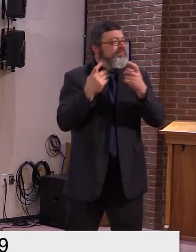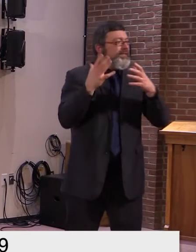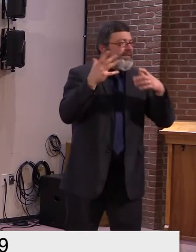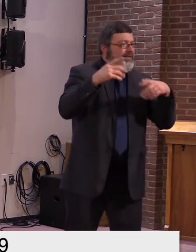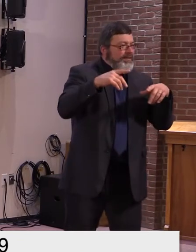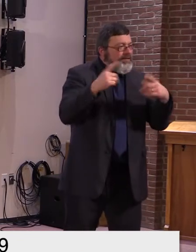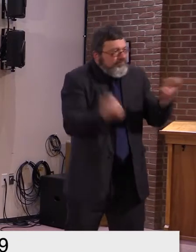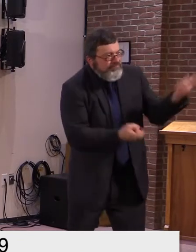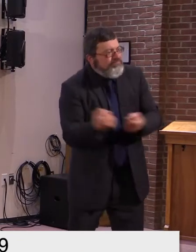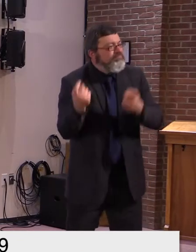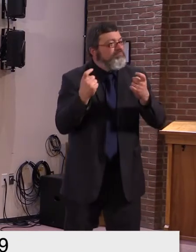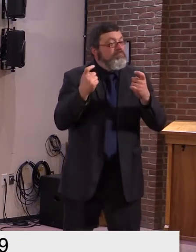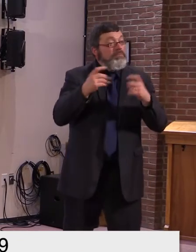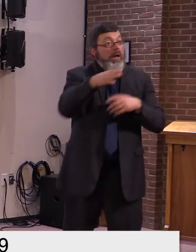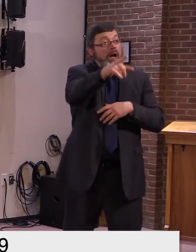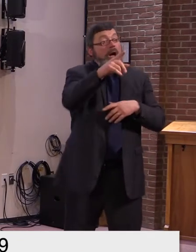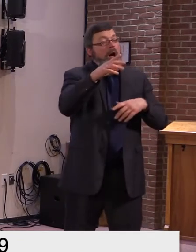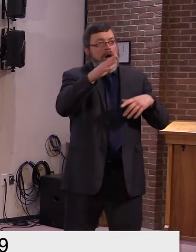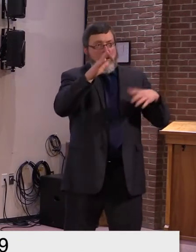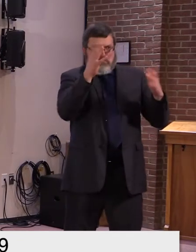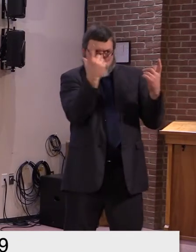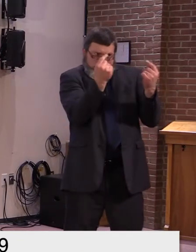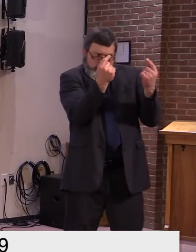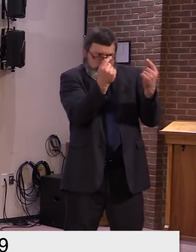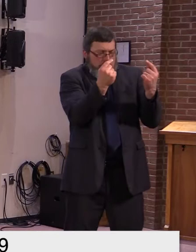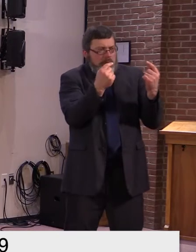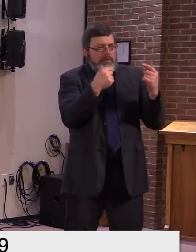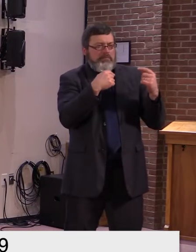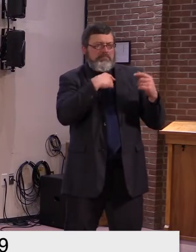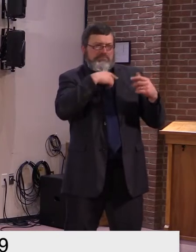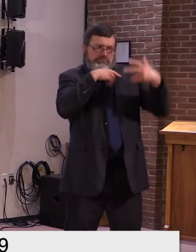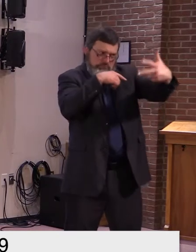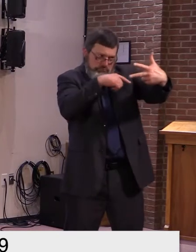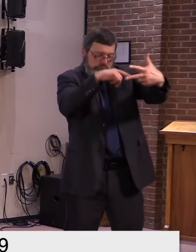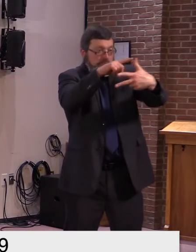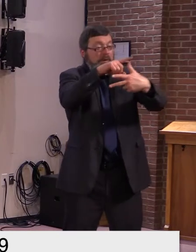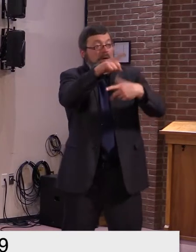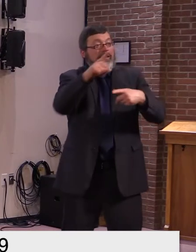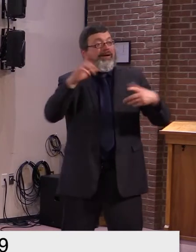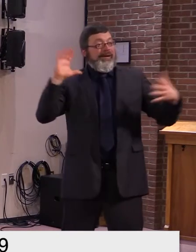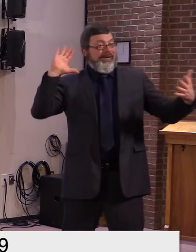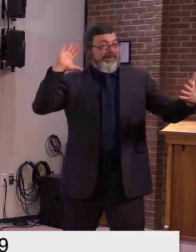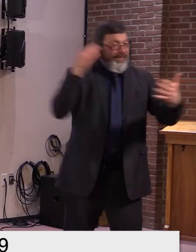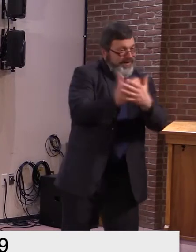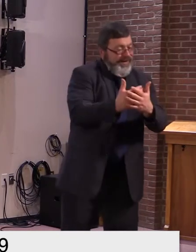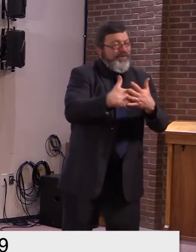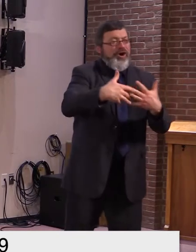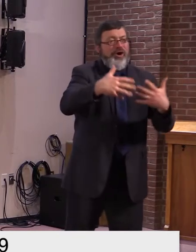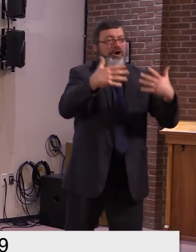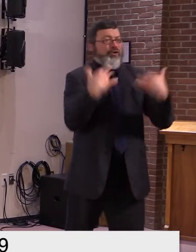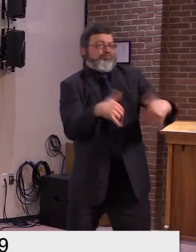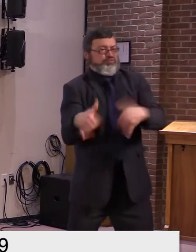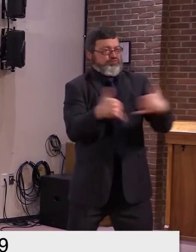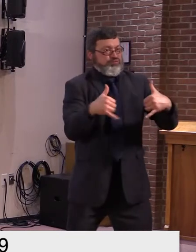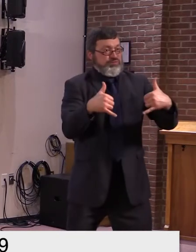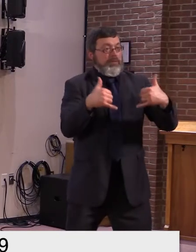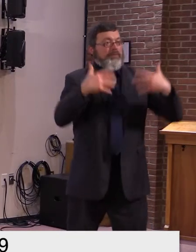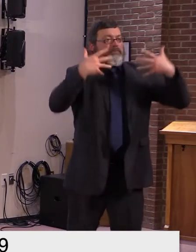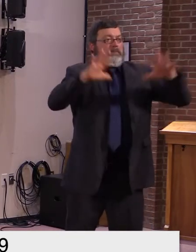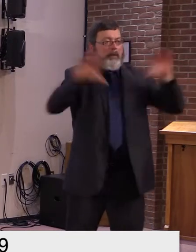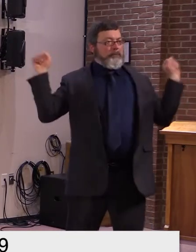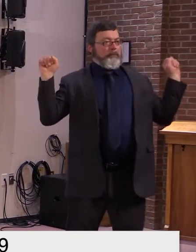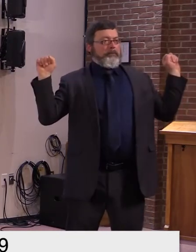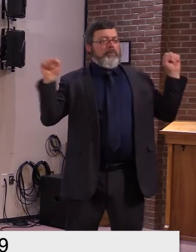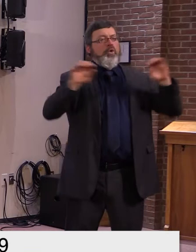meaning mingling afterwards is not allowed. You don't have to look any further than the hockey outbreak in South Vermont to see